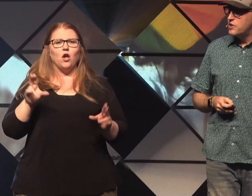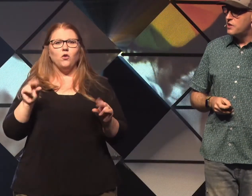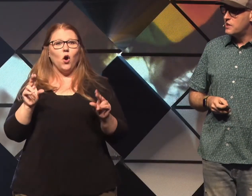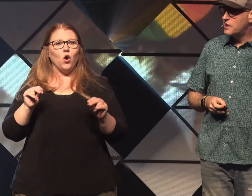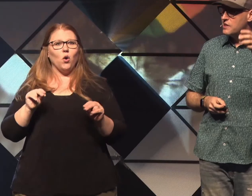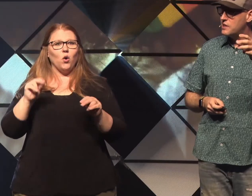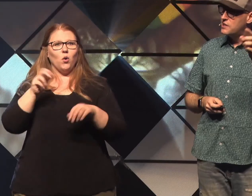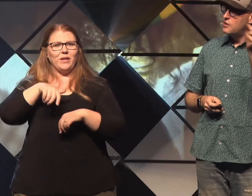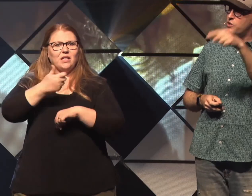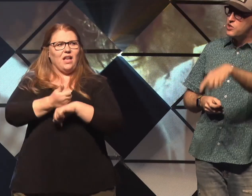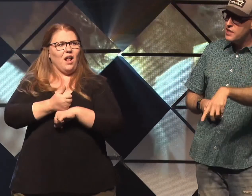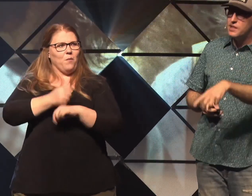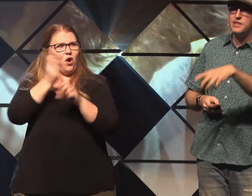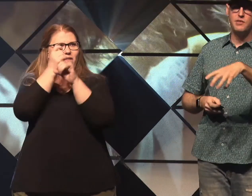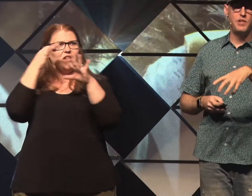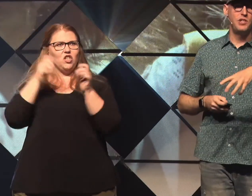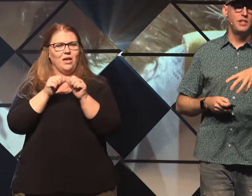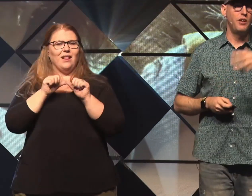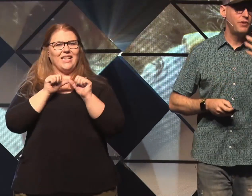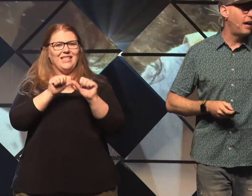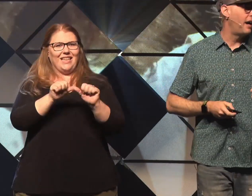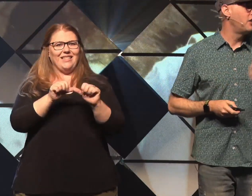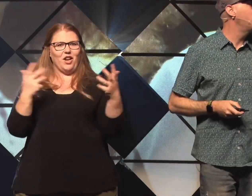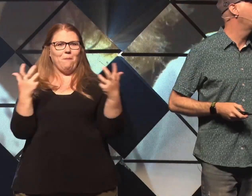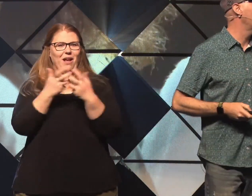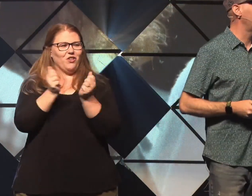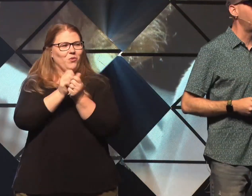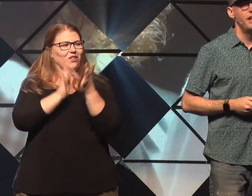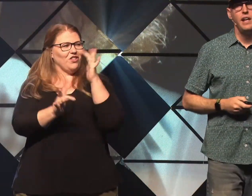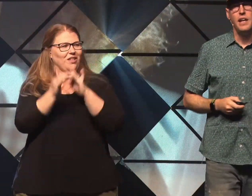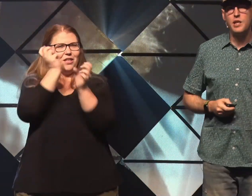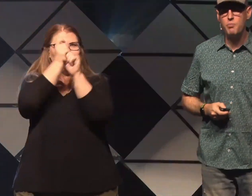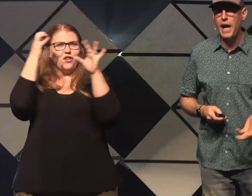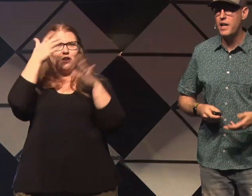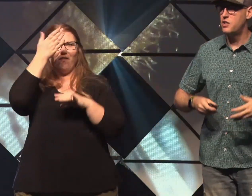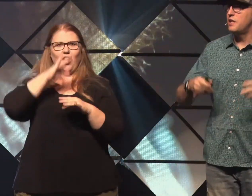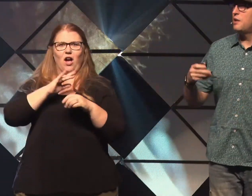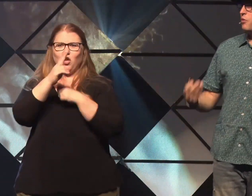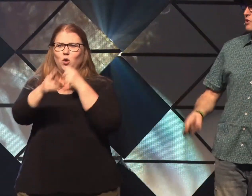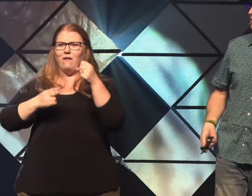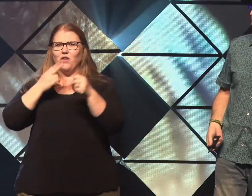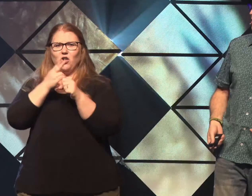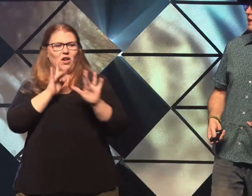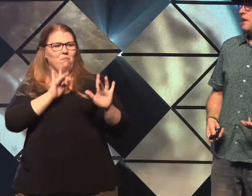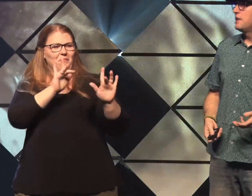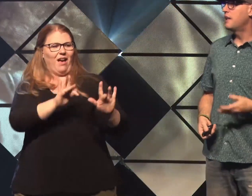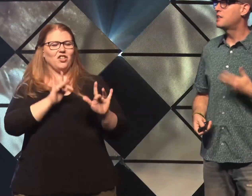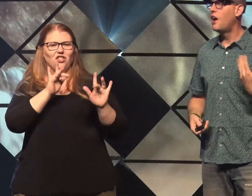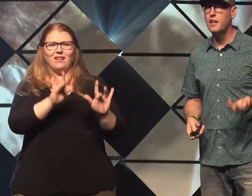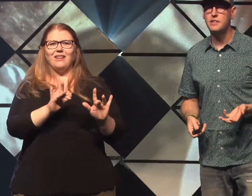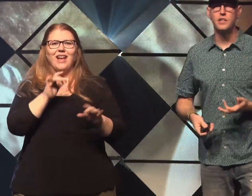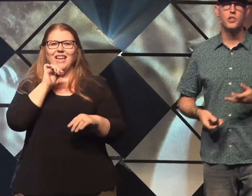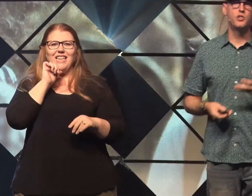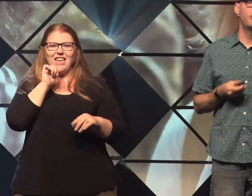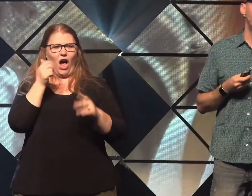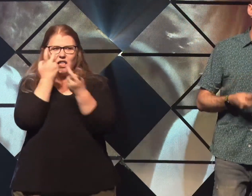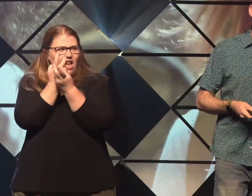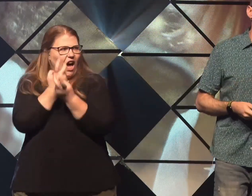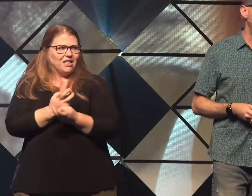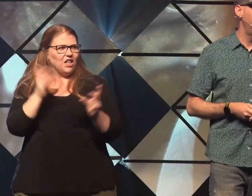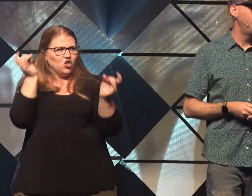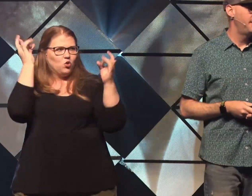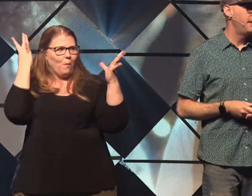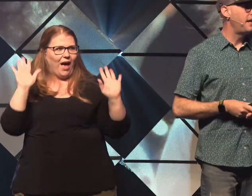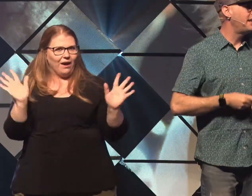on a vision that's consistent with Jesus' vision of God, universal and compassionate and merciful, not toxic or